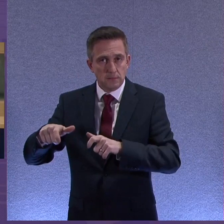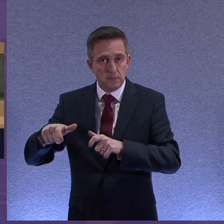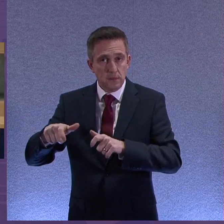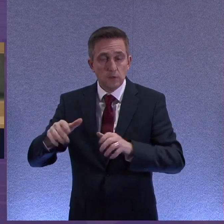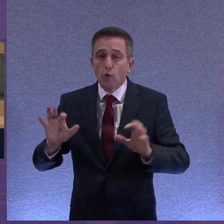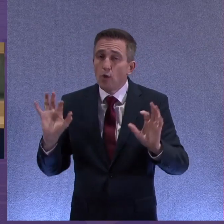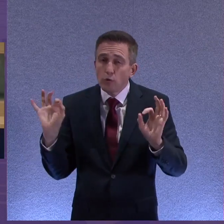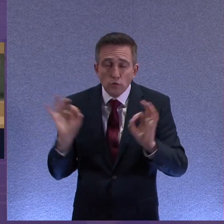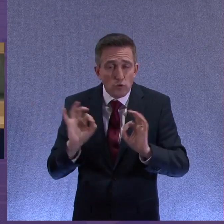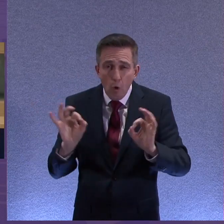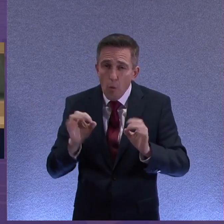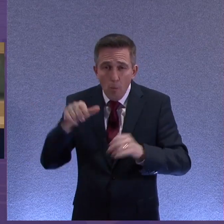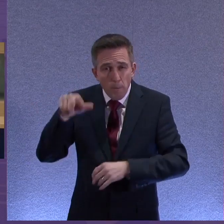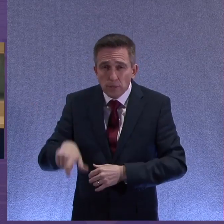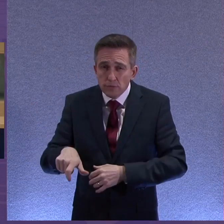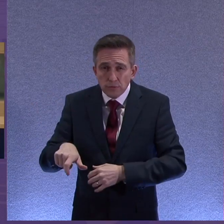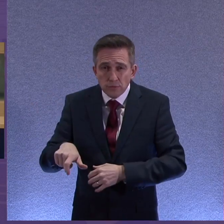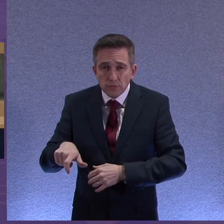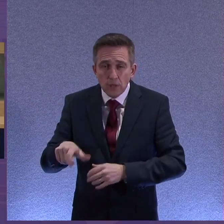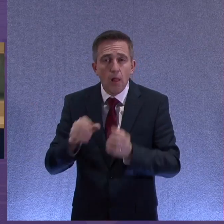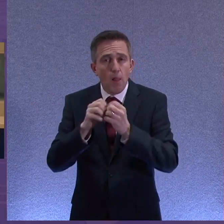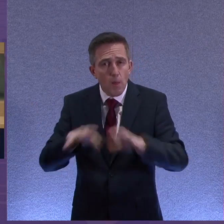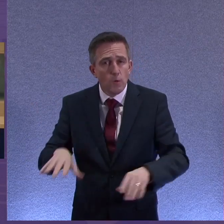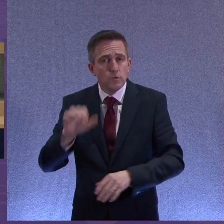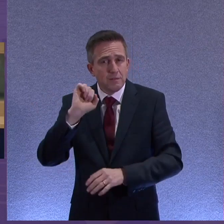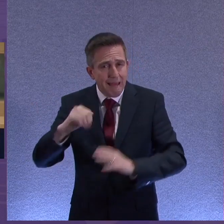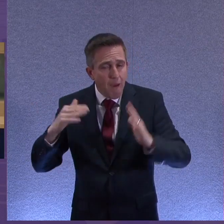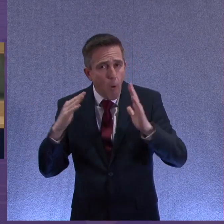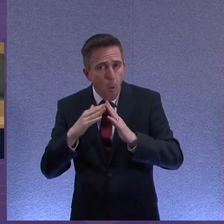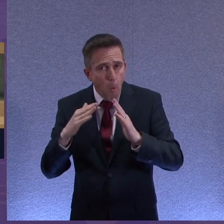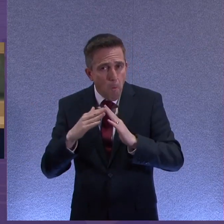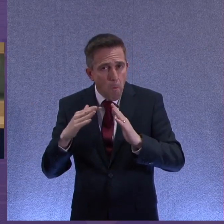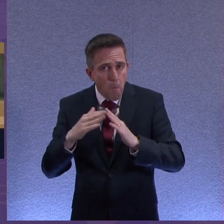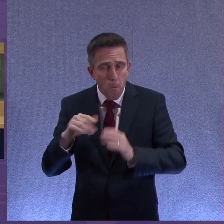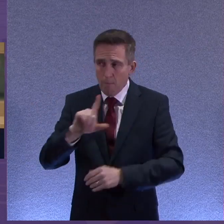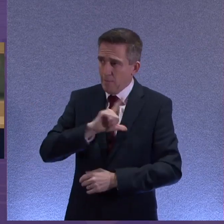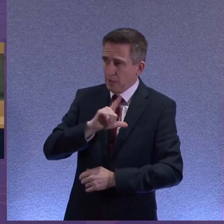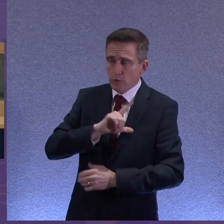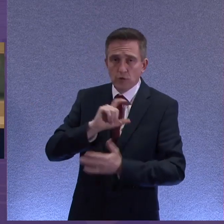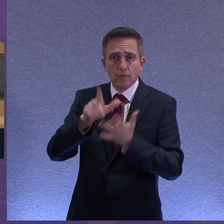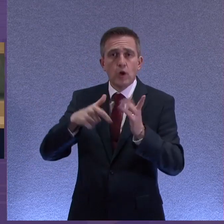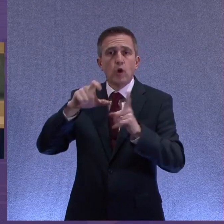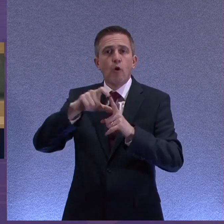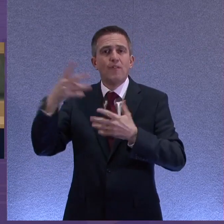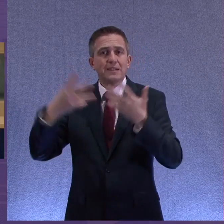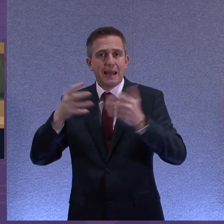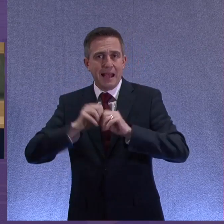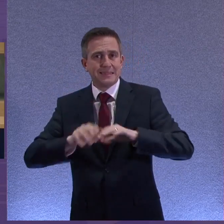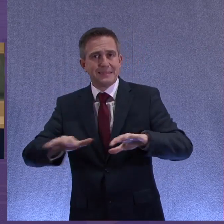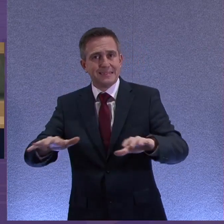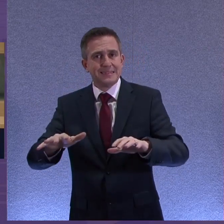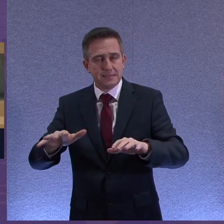no one loses their home as a result of this crisis in what are deeply dangerous